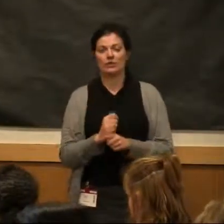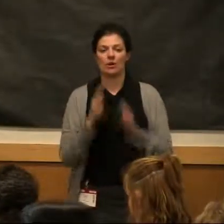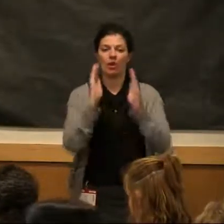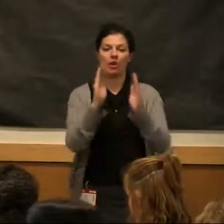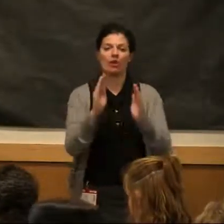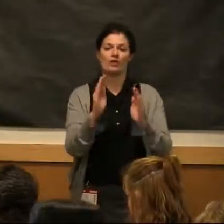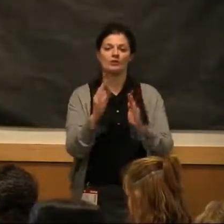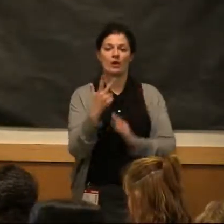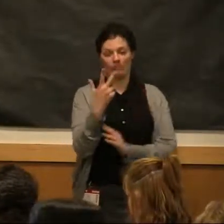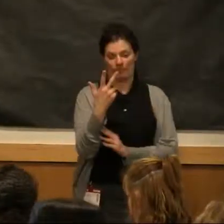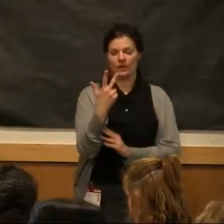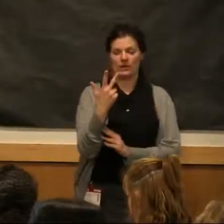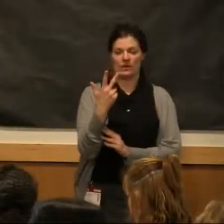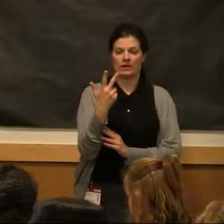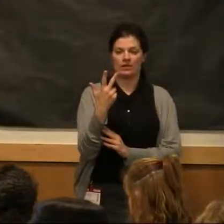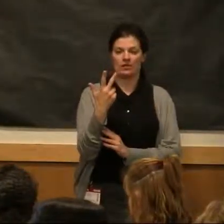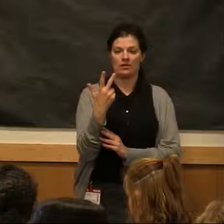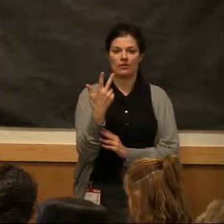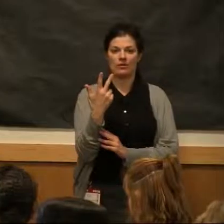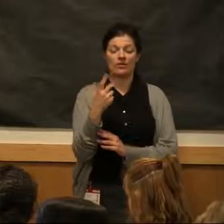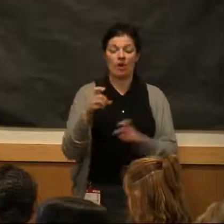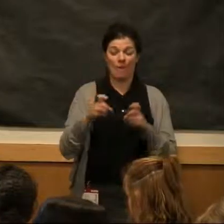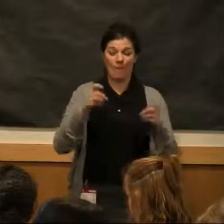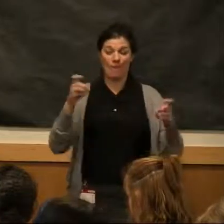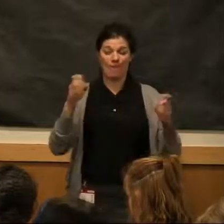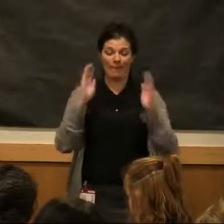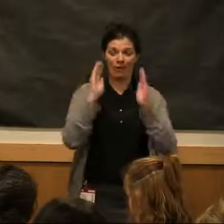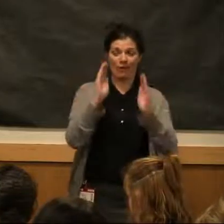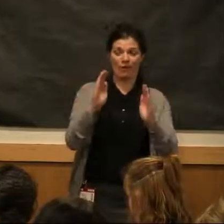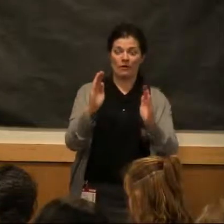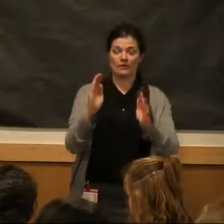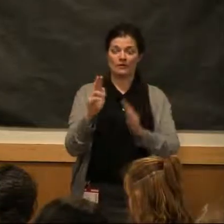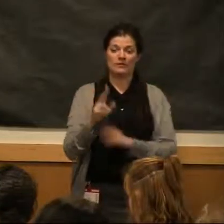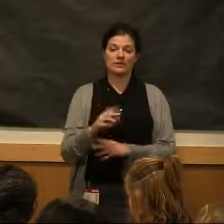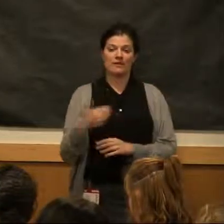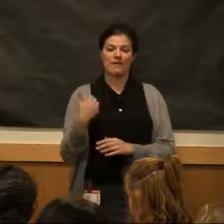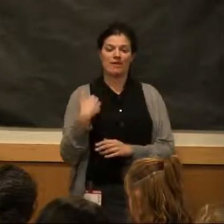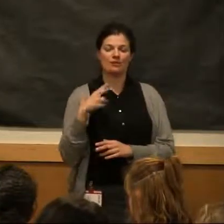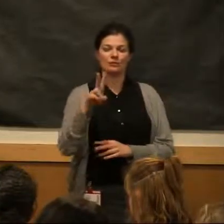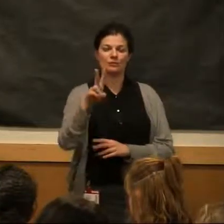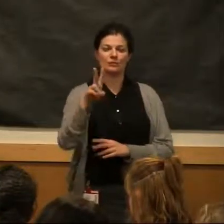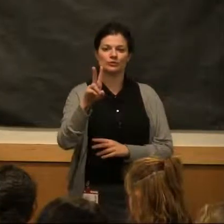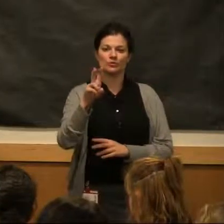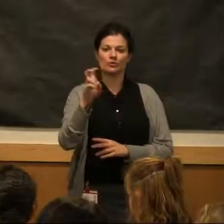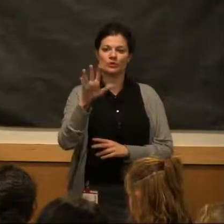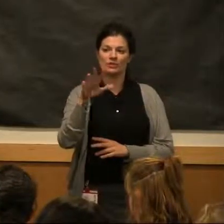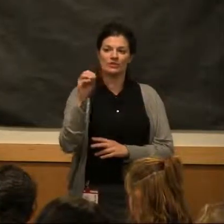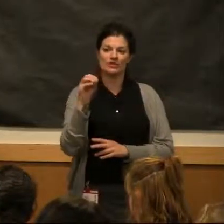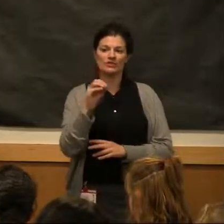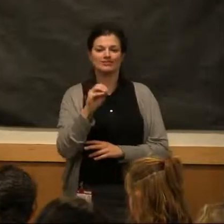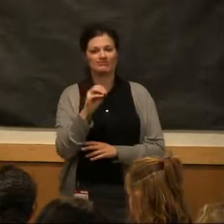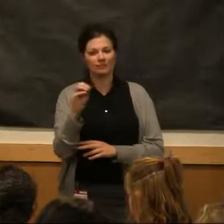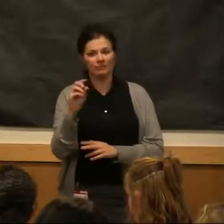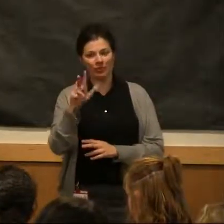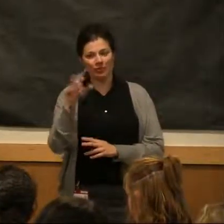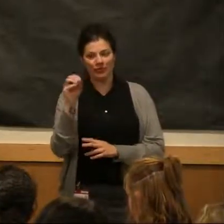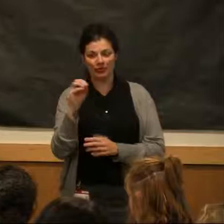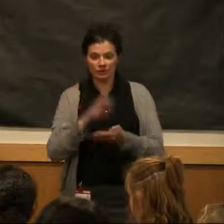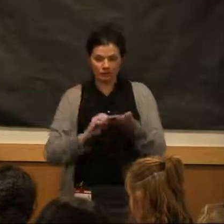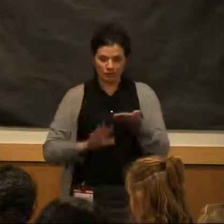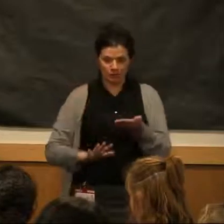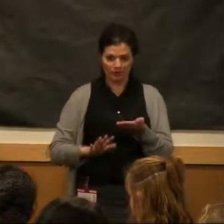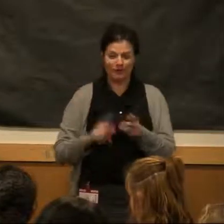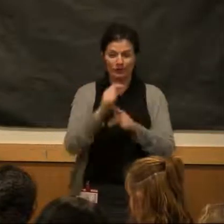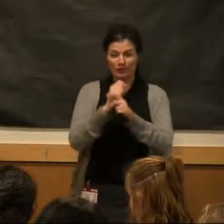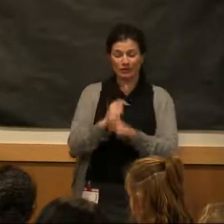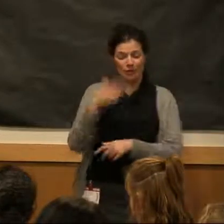Those are large residence halls. For us, those house between 250 and 300 students. They're traditional in the sense